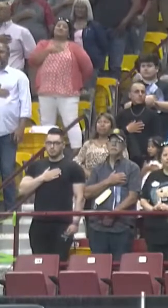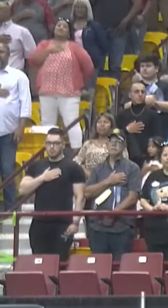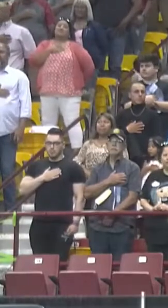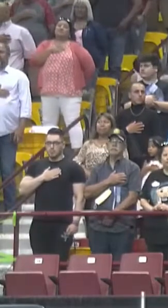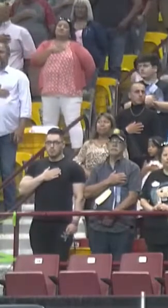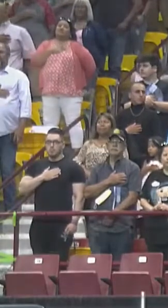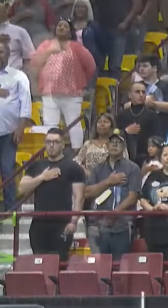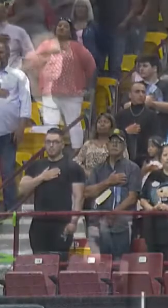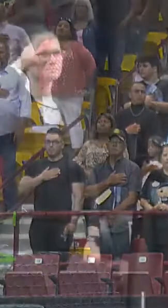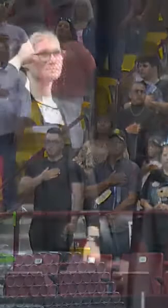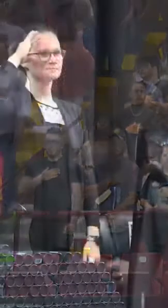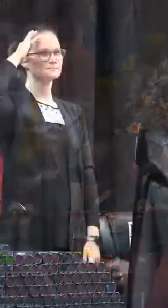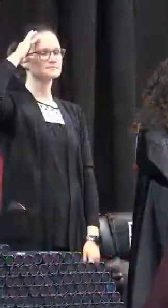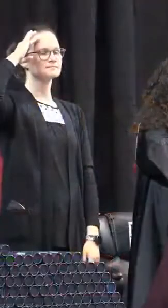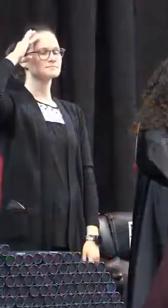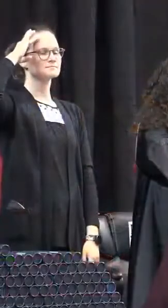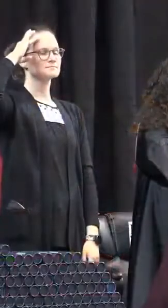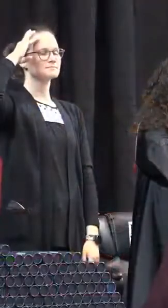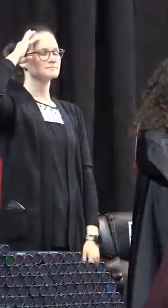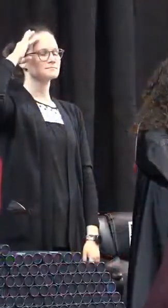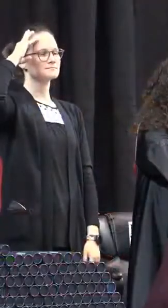proudly we